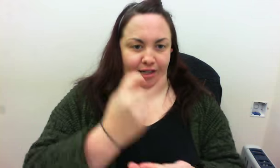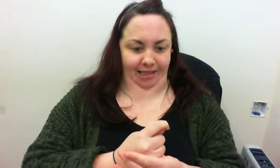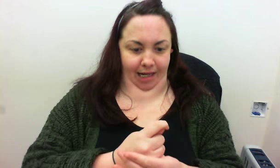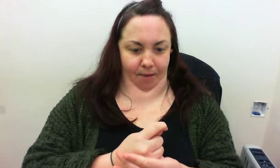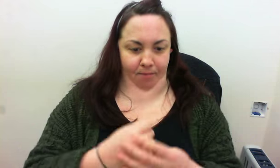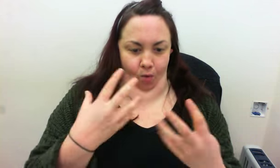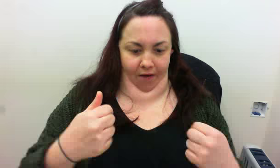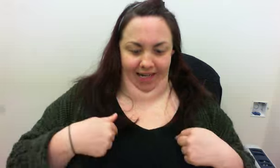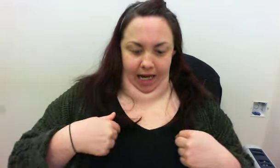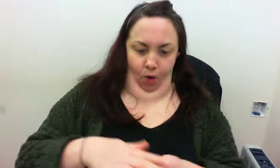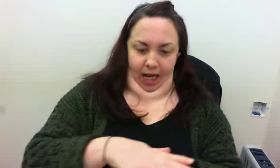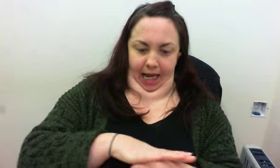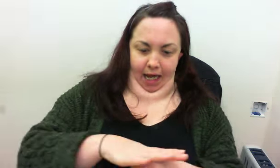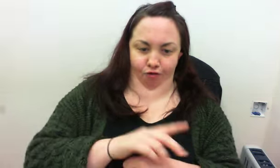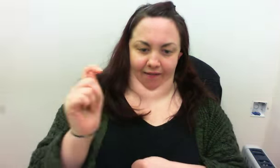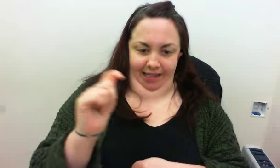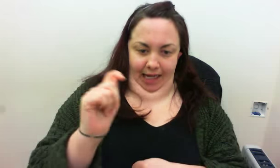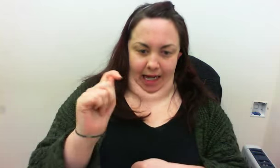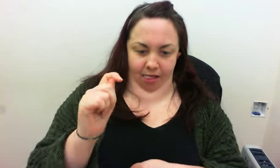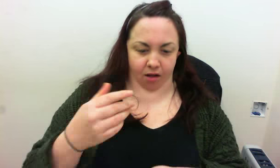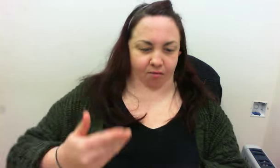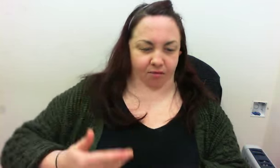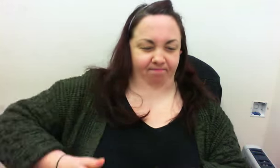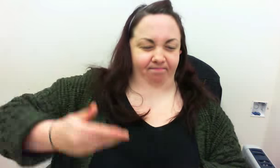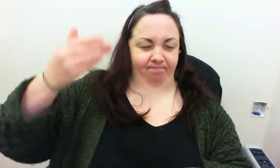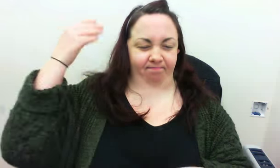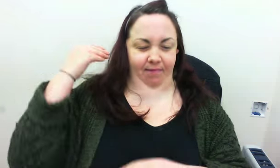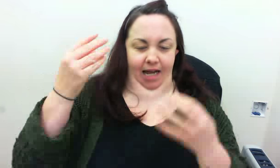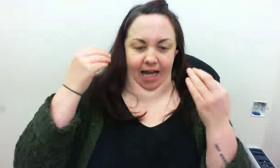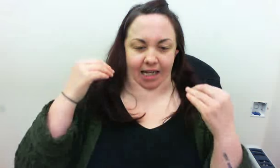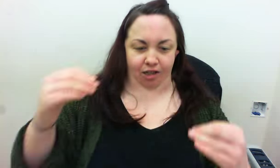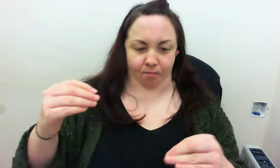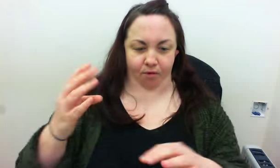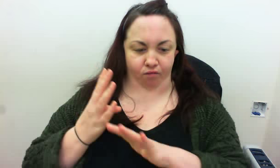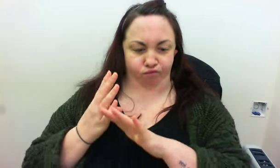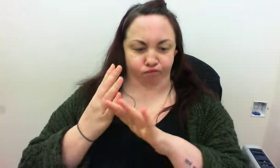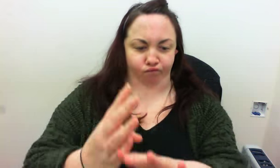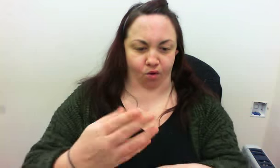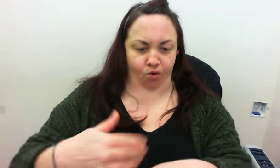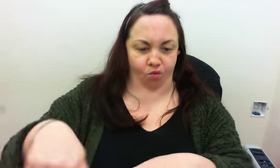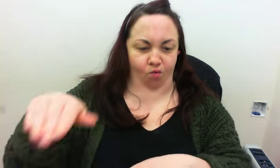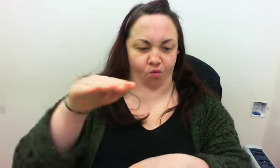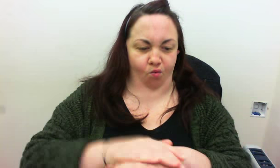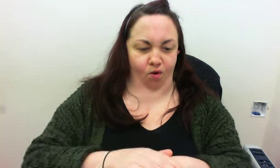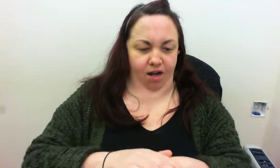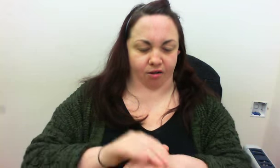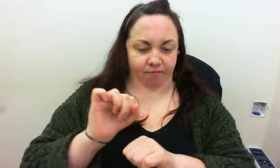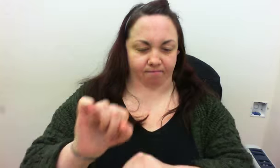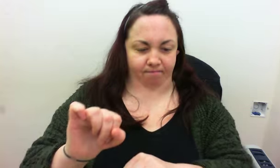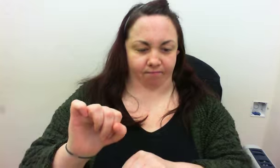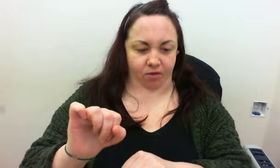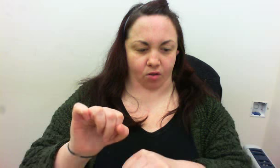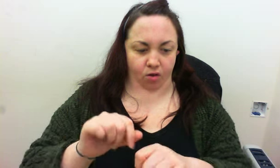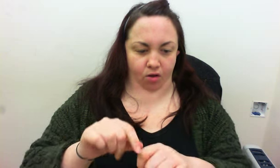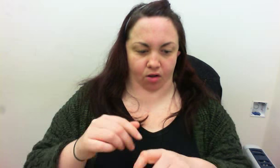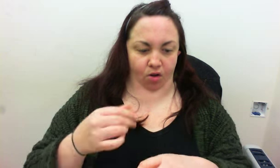area, like the last exhibition that everybody would have came along to, like we did, it went all over, it went